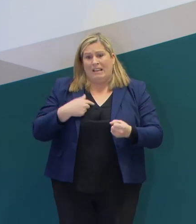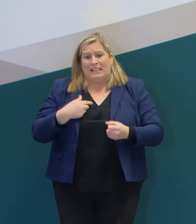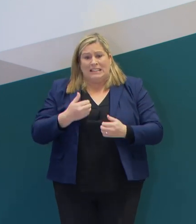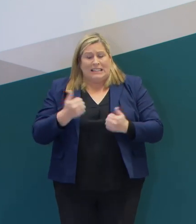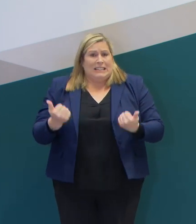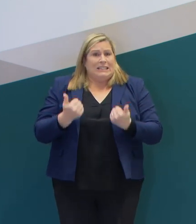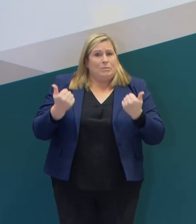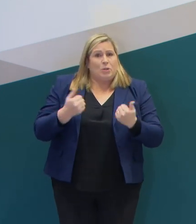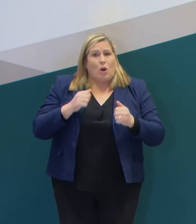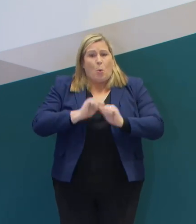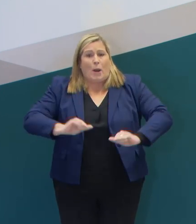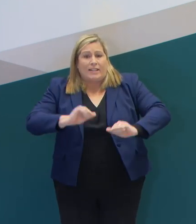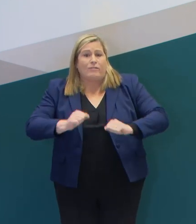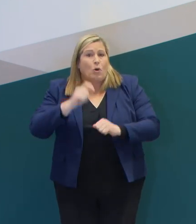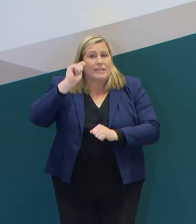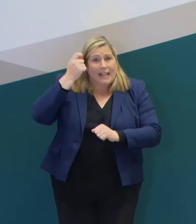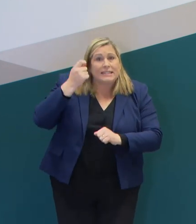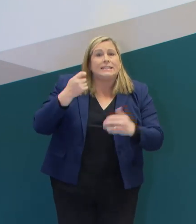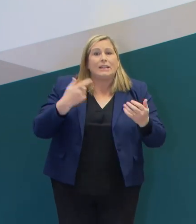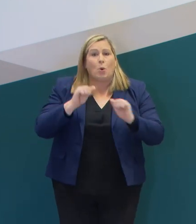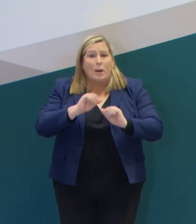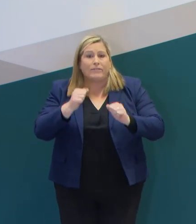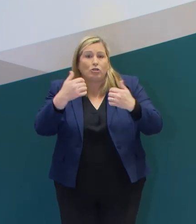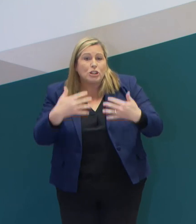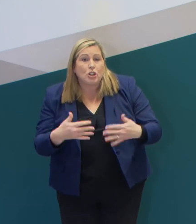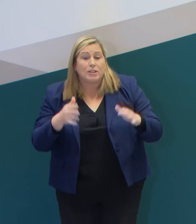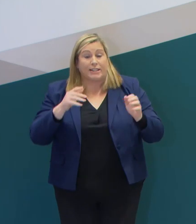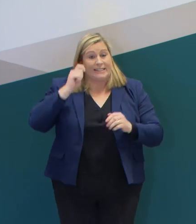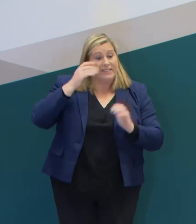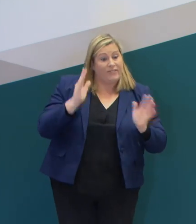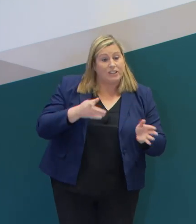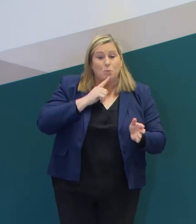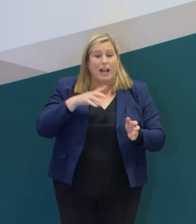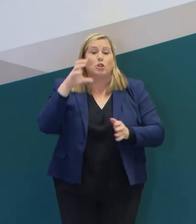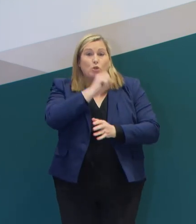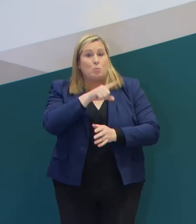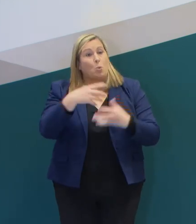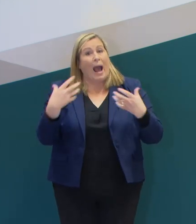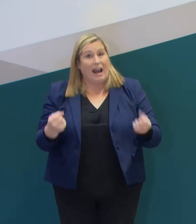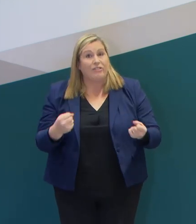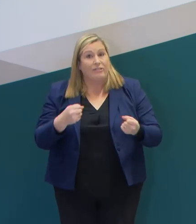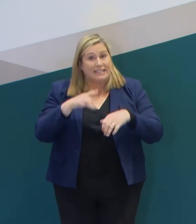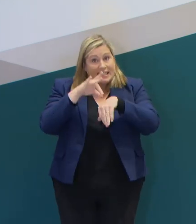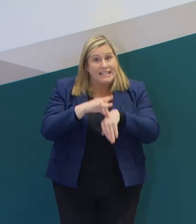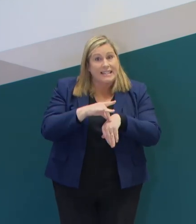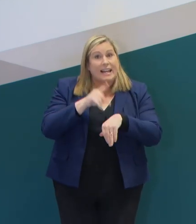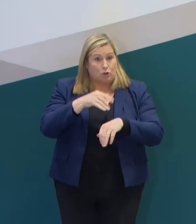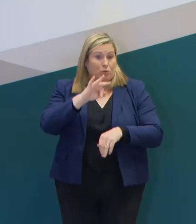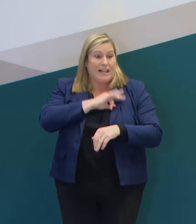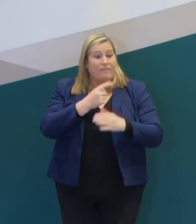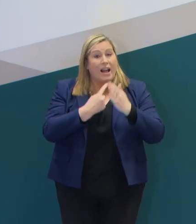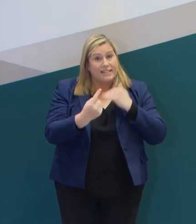awaiting a test, or where a test has been done and they're awaiting a result, is to assume that this is the disease and to self-isolate while they